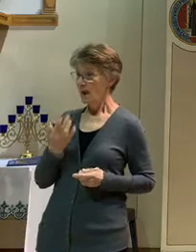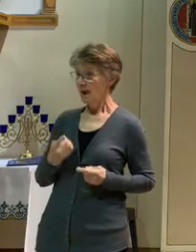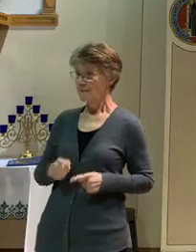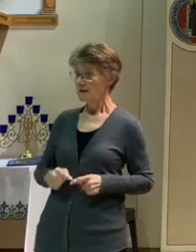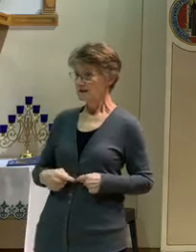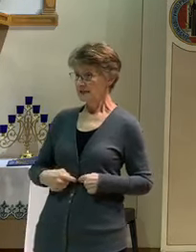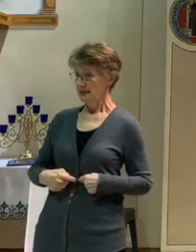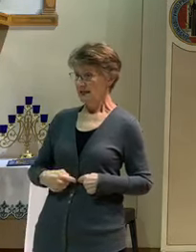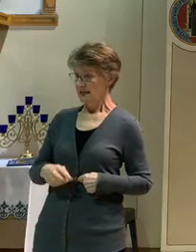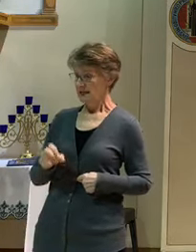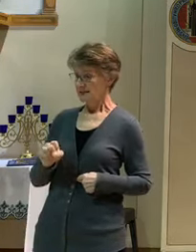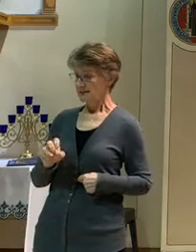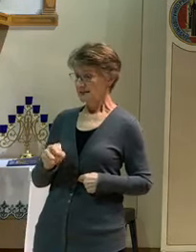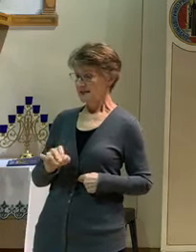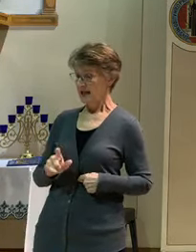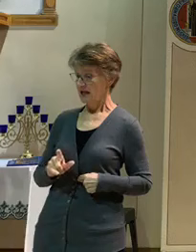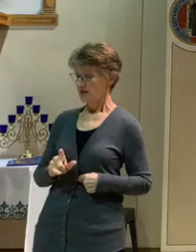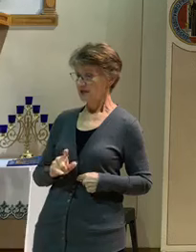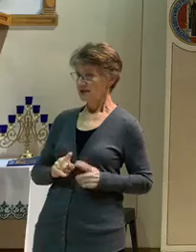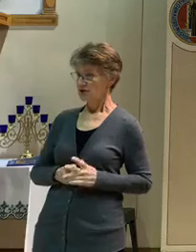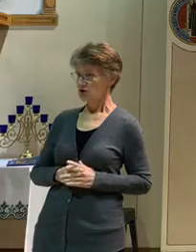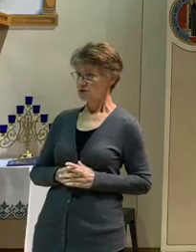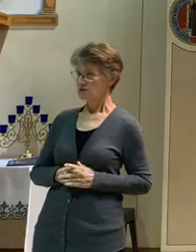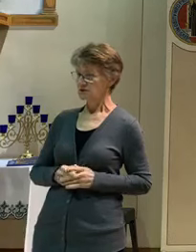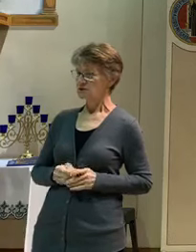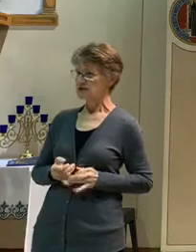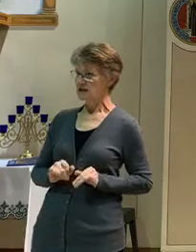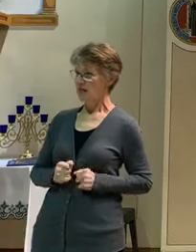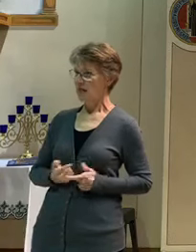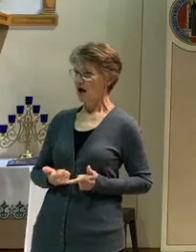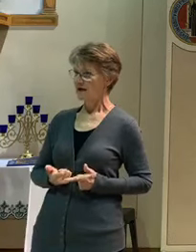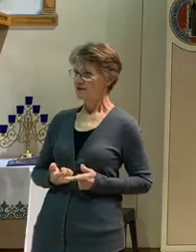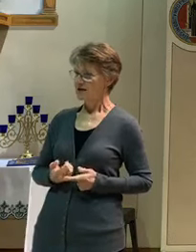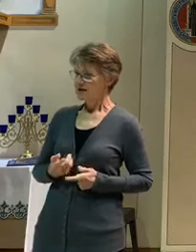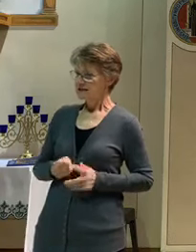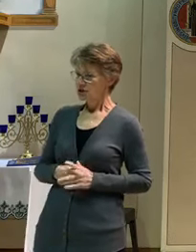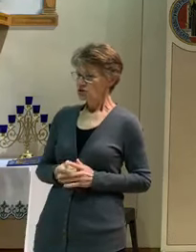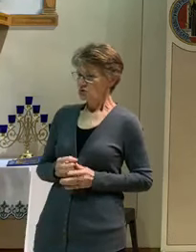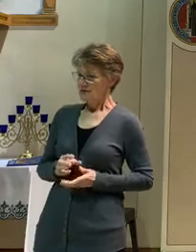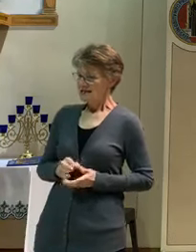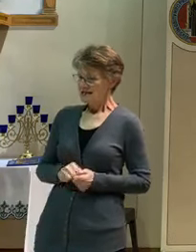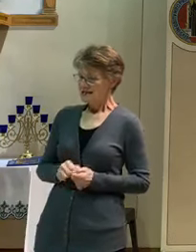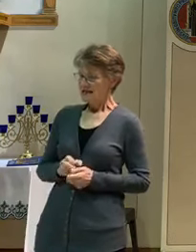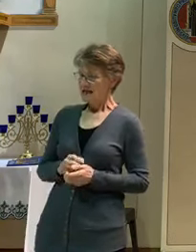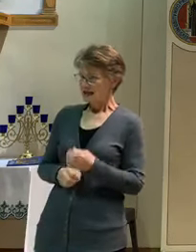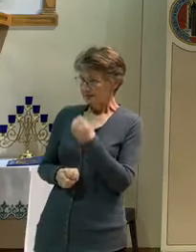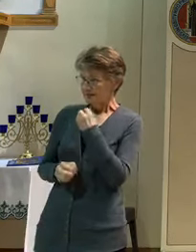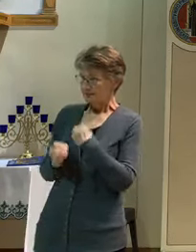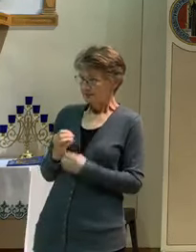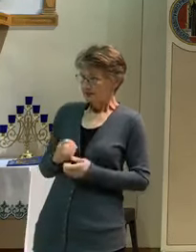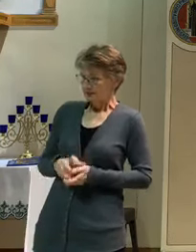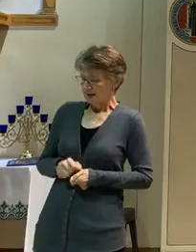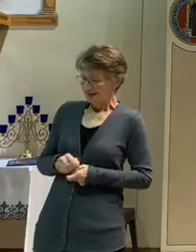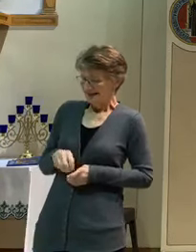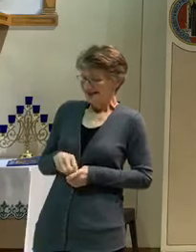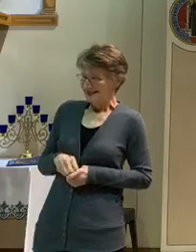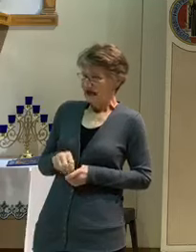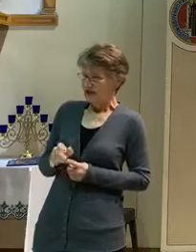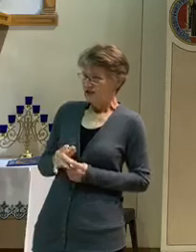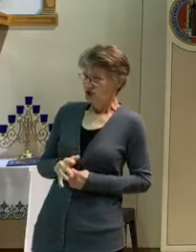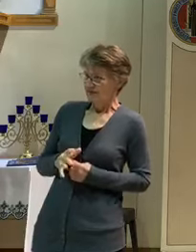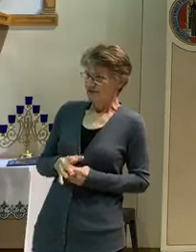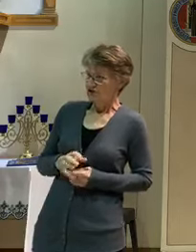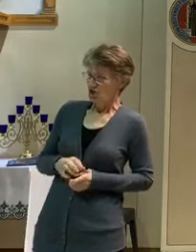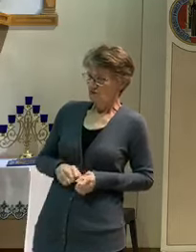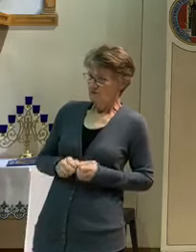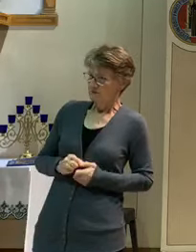starts eating from the inside of this box jellyfish and it kills the box jellyfish. It's being eaten